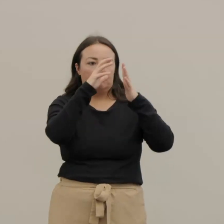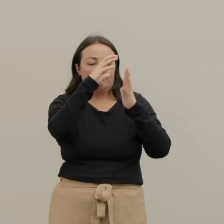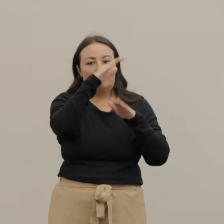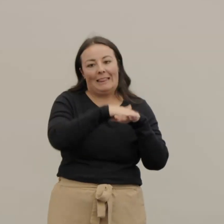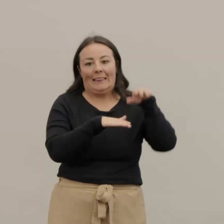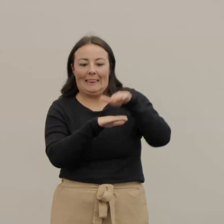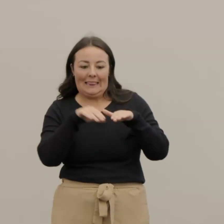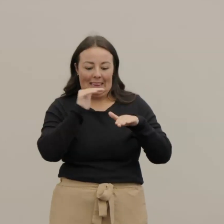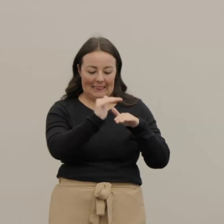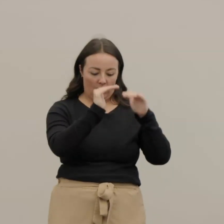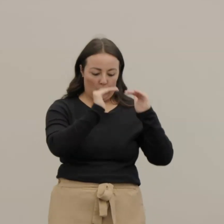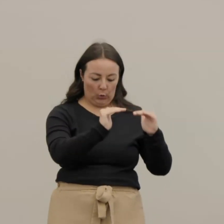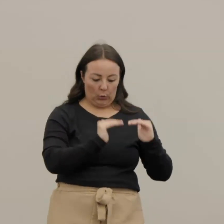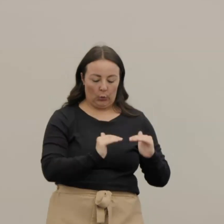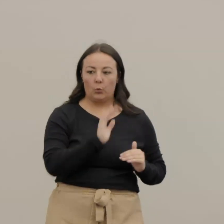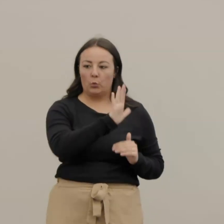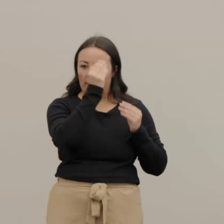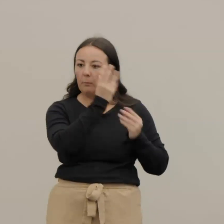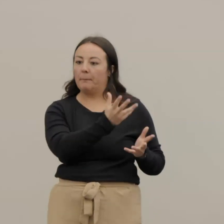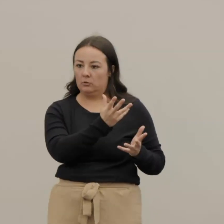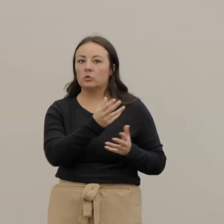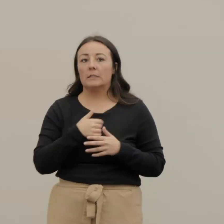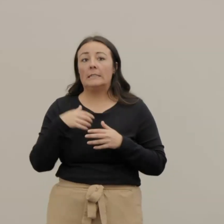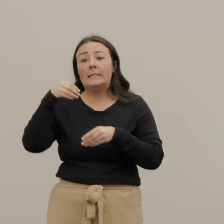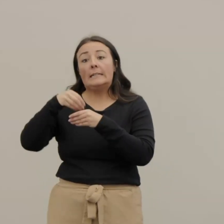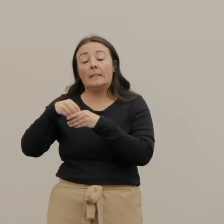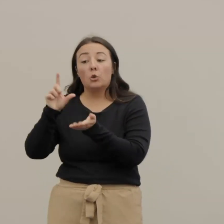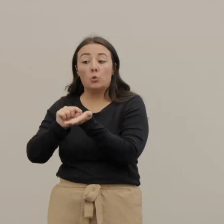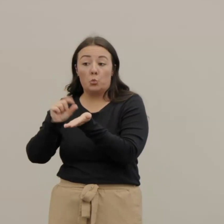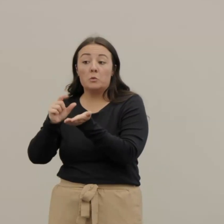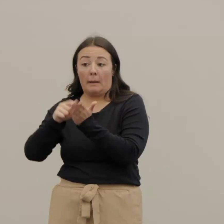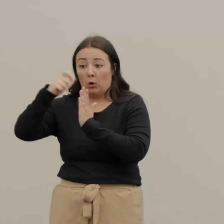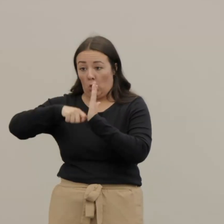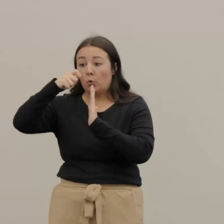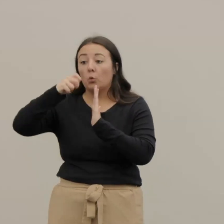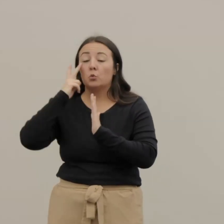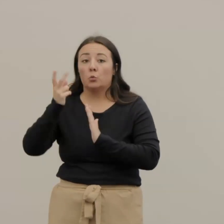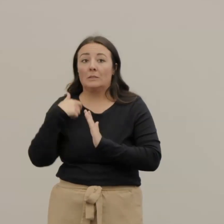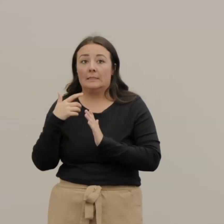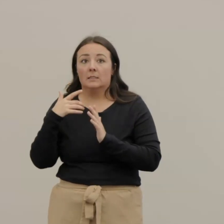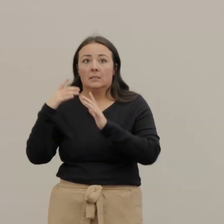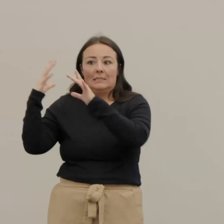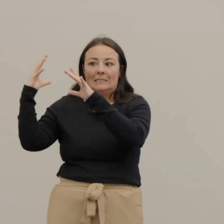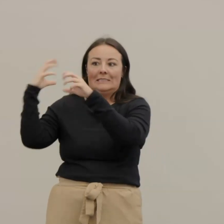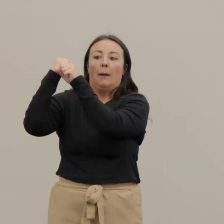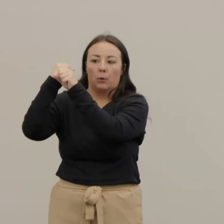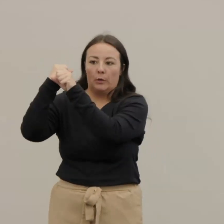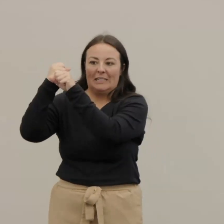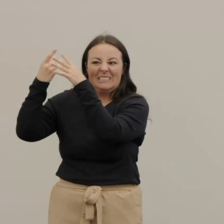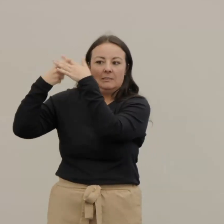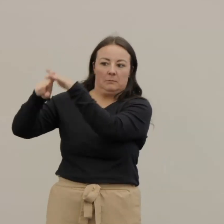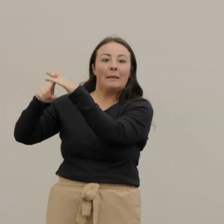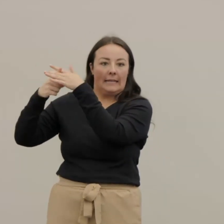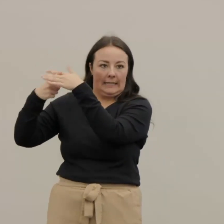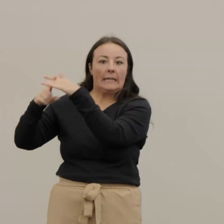scannable. In a newspaper article, we see this all the time. The summary in the lead at the beginning